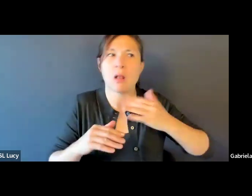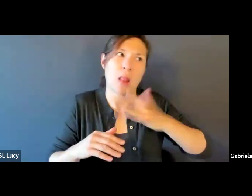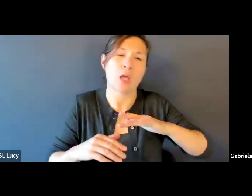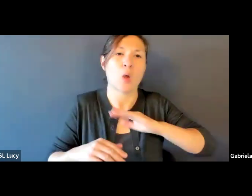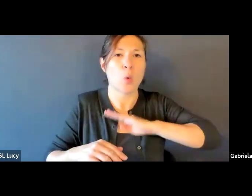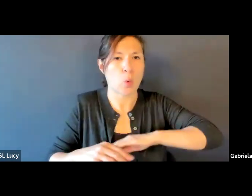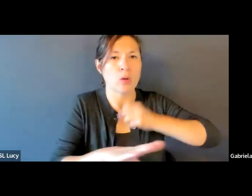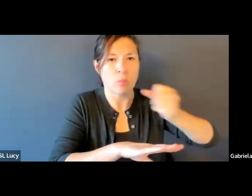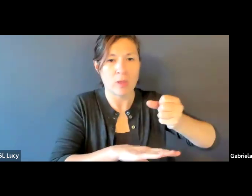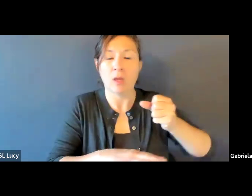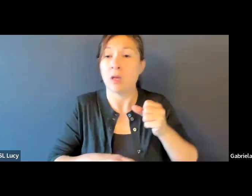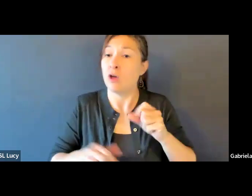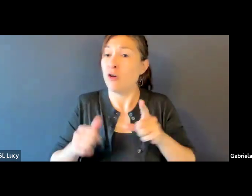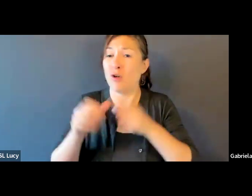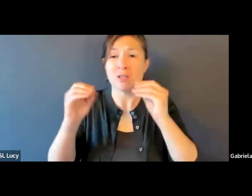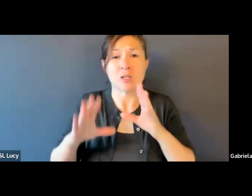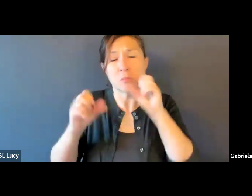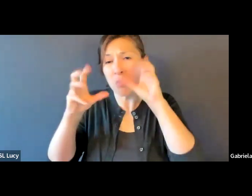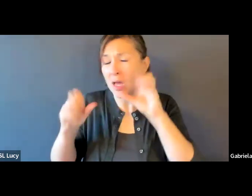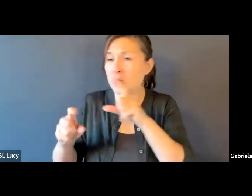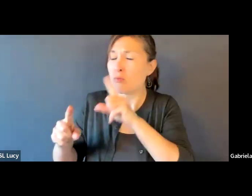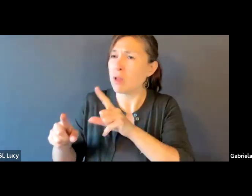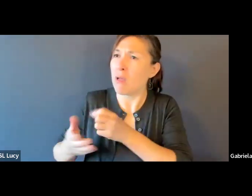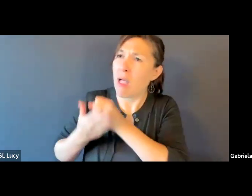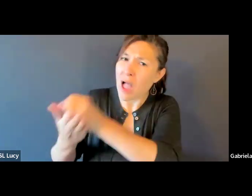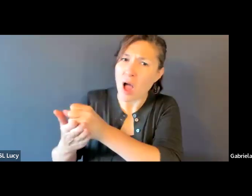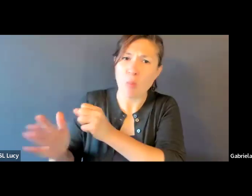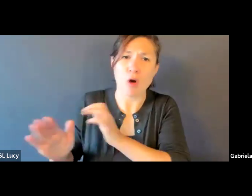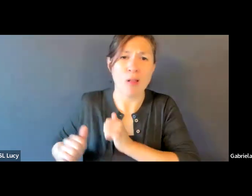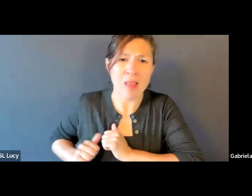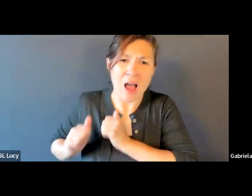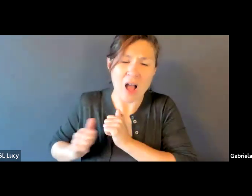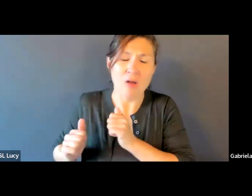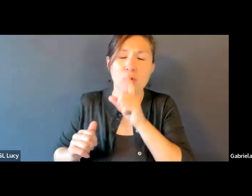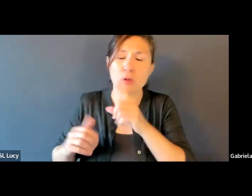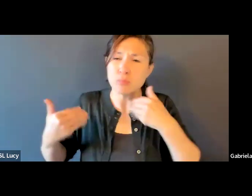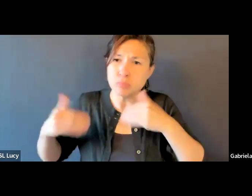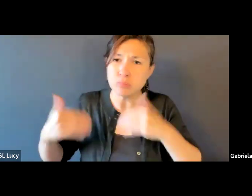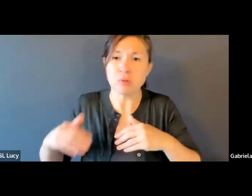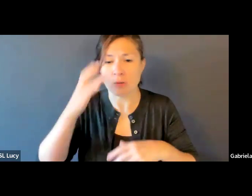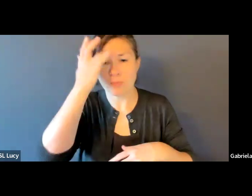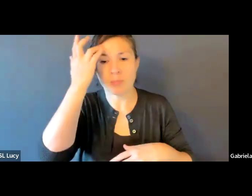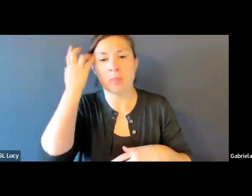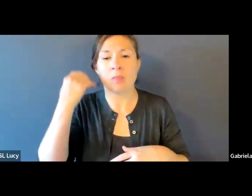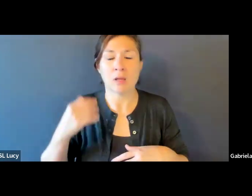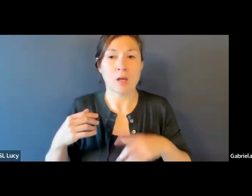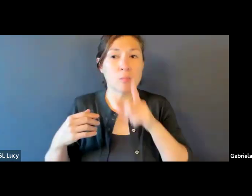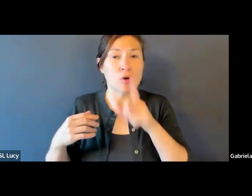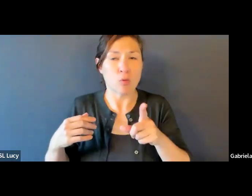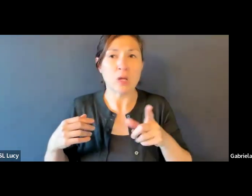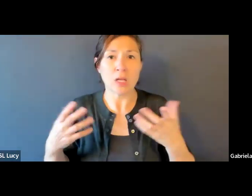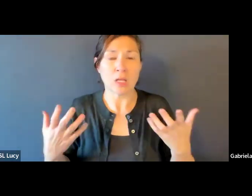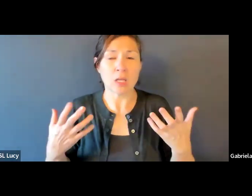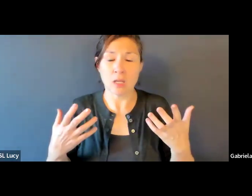amazing. She really made a difference in our life and gave us confidence that our daughter was in good hands. But there was a background. The para of the classroom had left